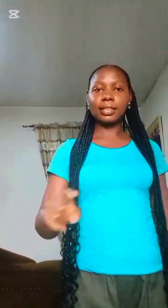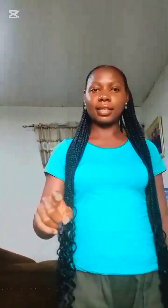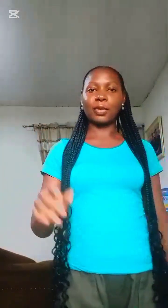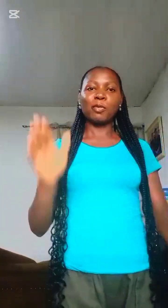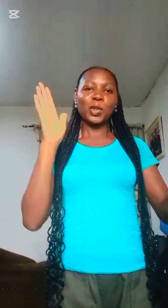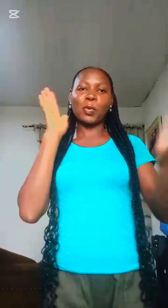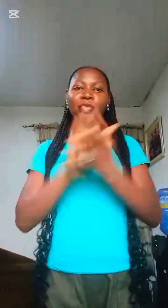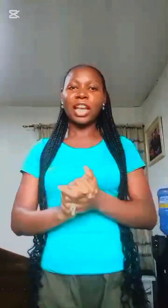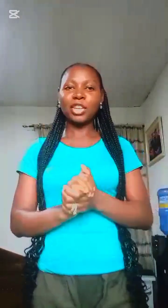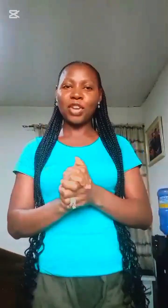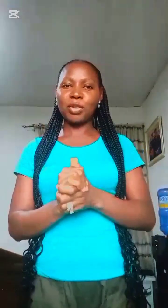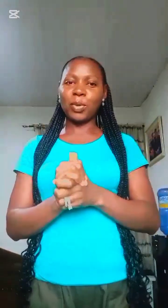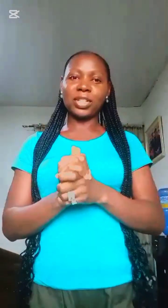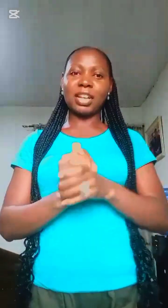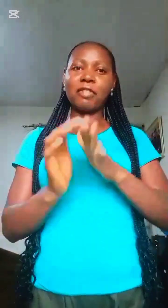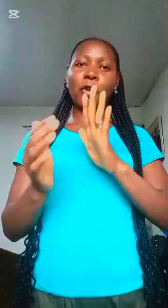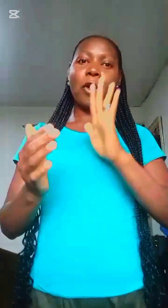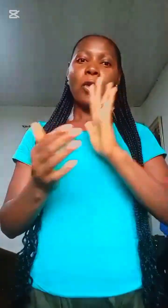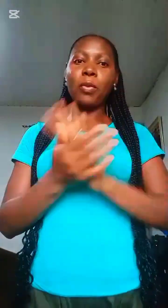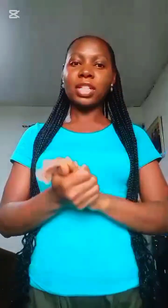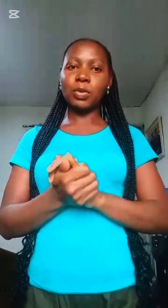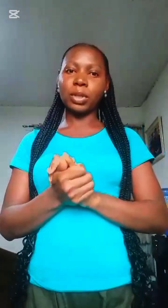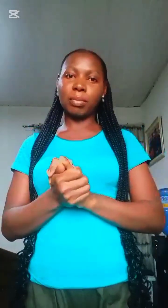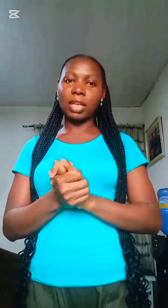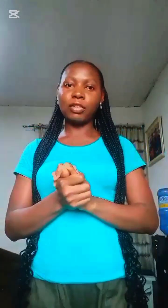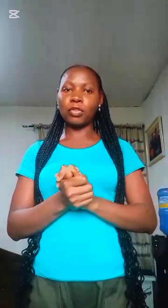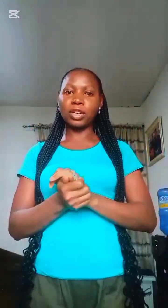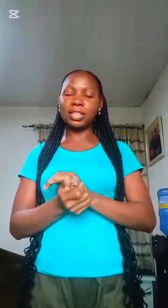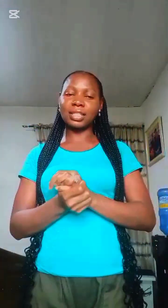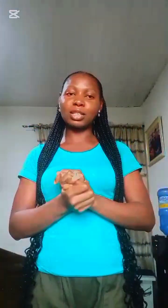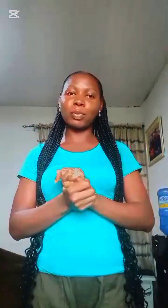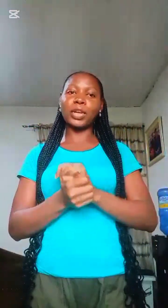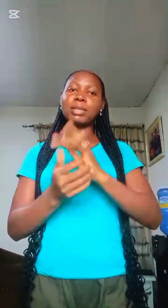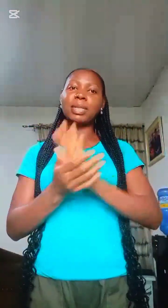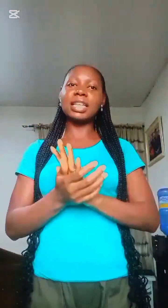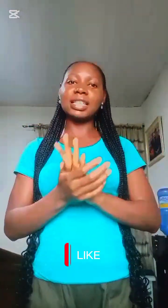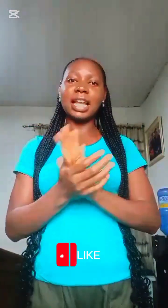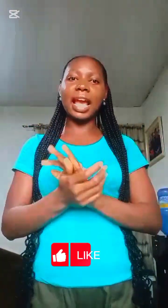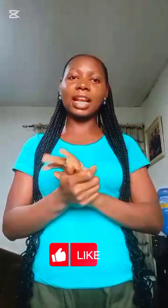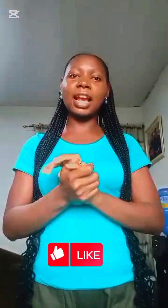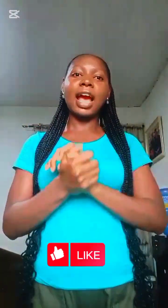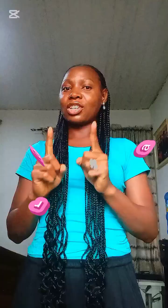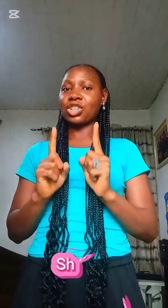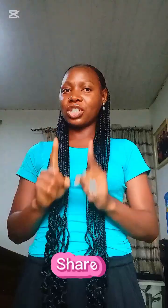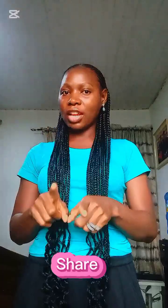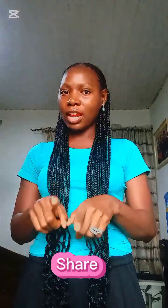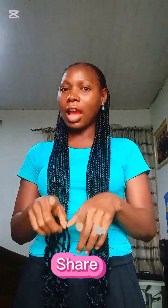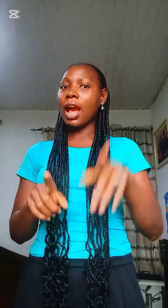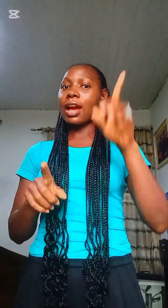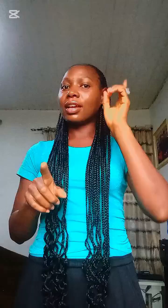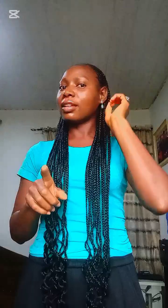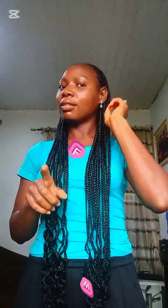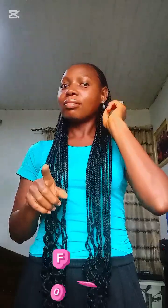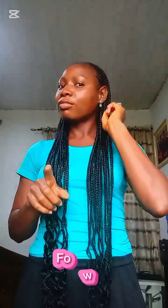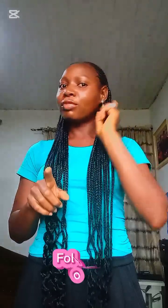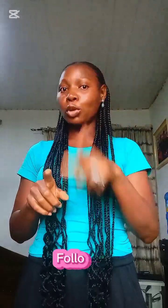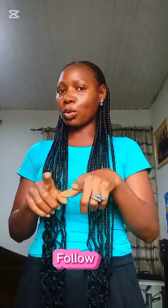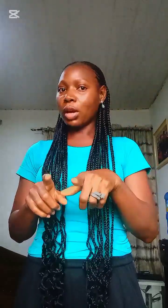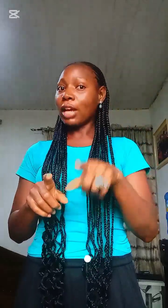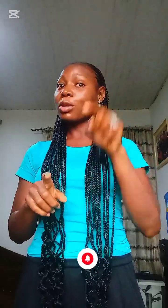Z. So thank you very much for watching with me. If you've gotten to this point, please like, share, and follow. And also